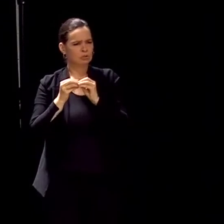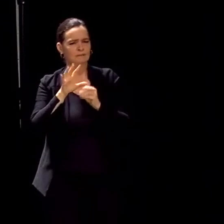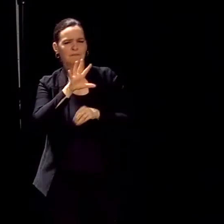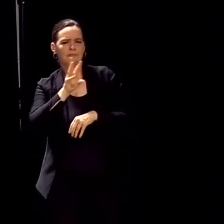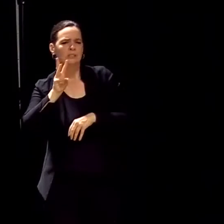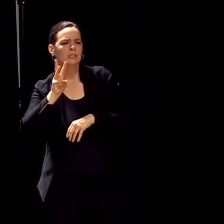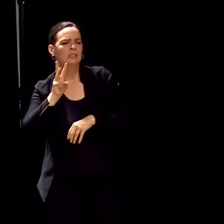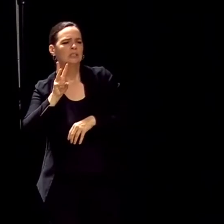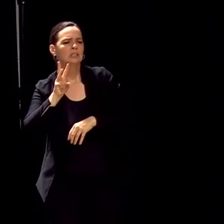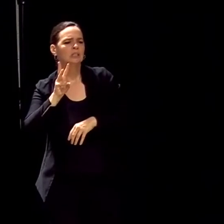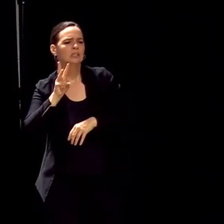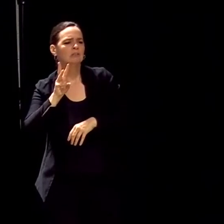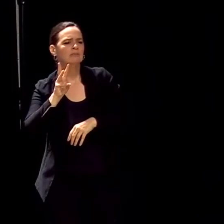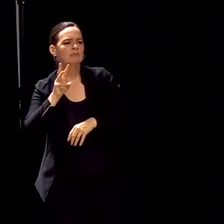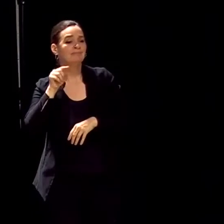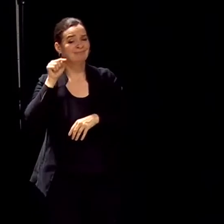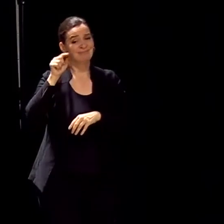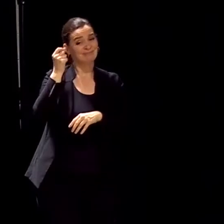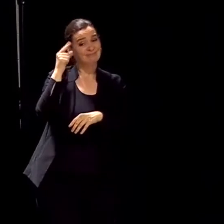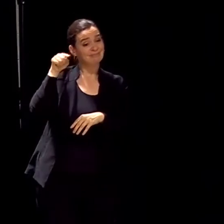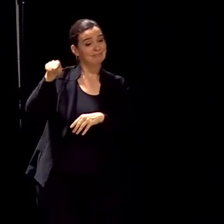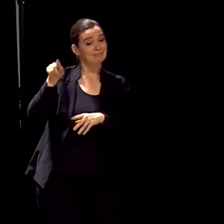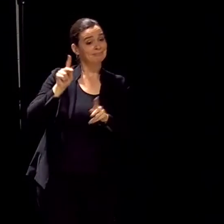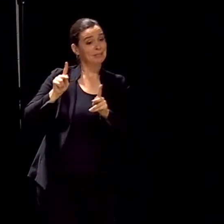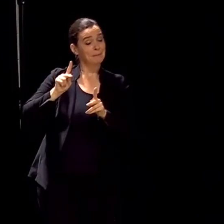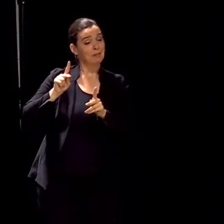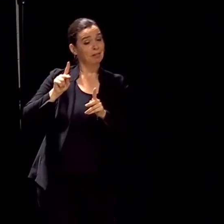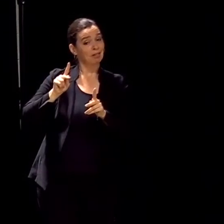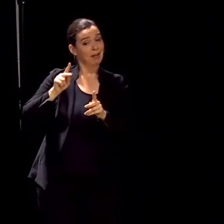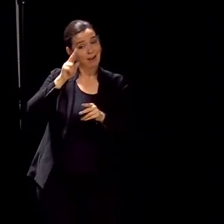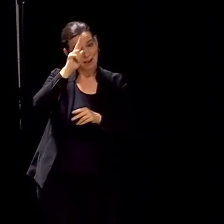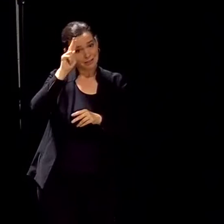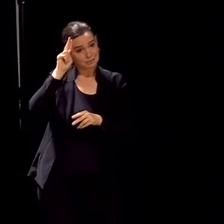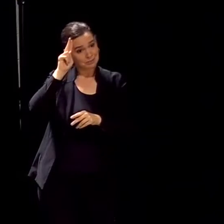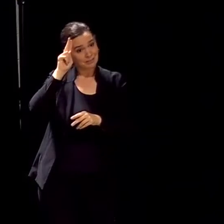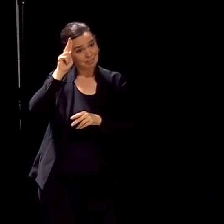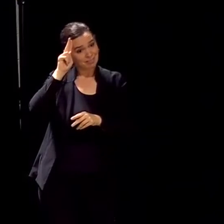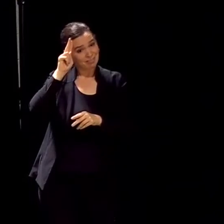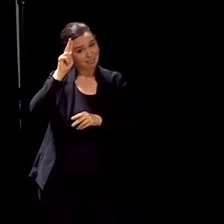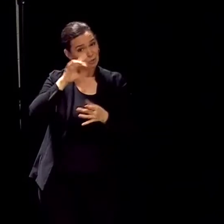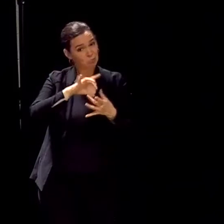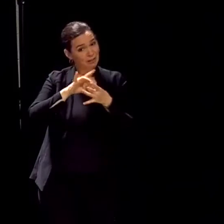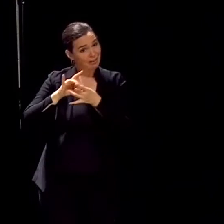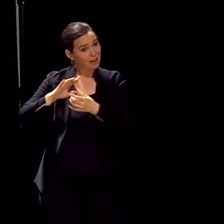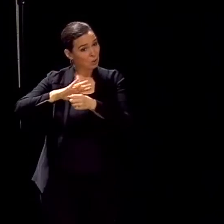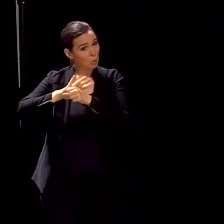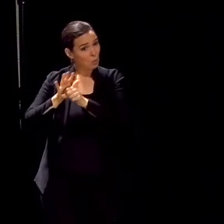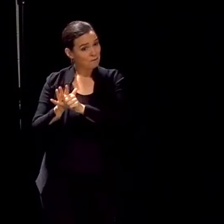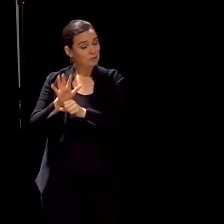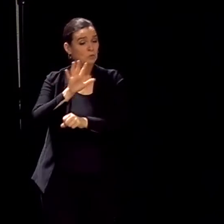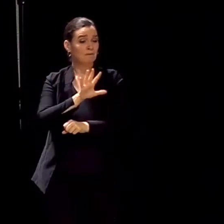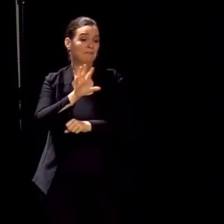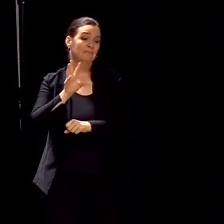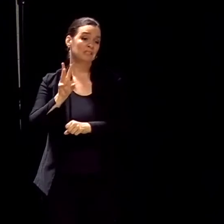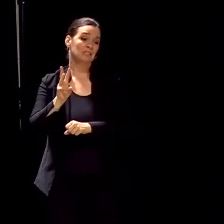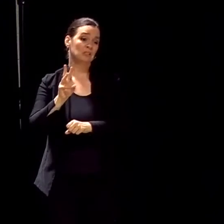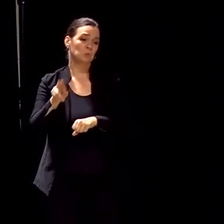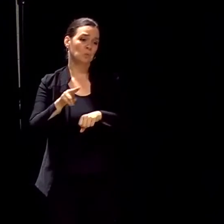got COVID. So 56 is where we normally are off of this, and we're at 49.